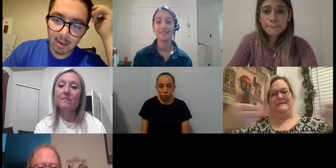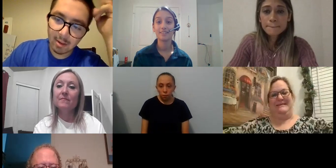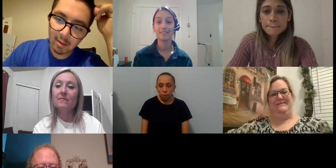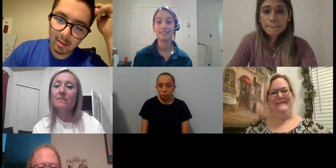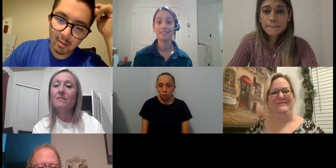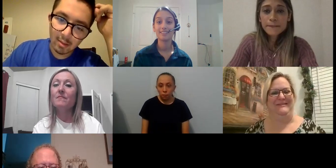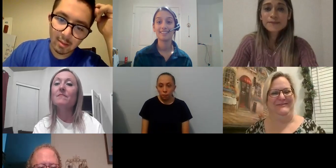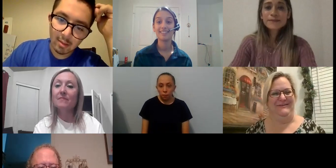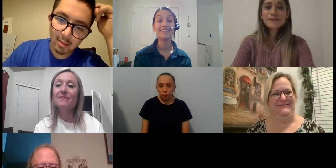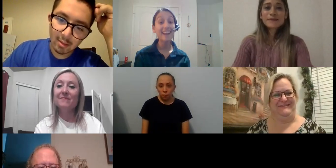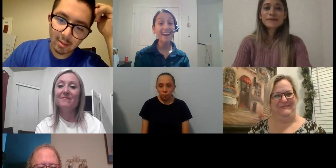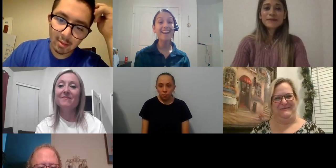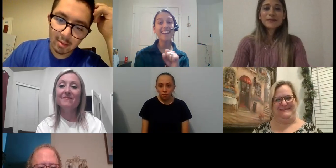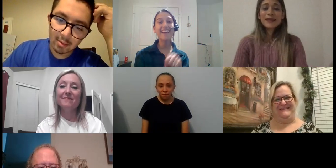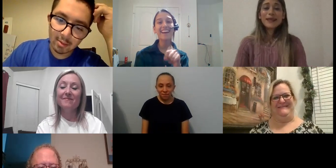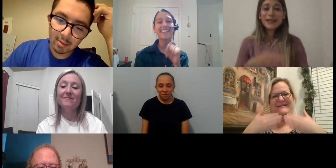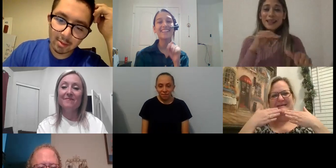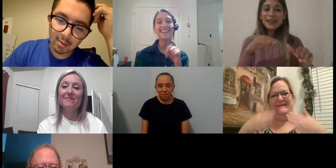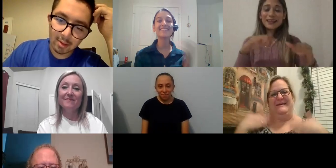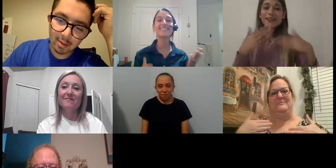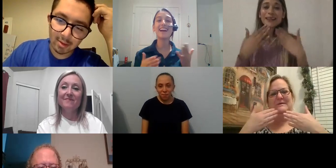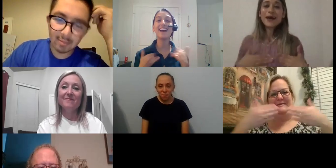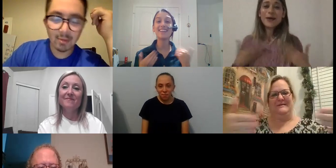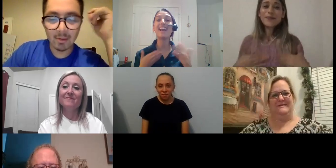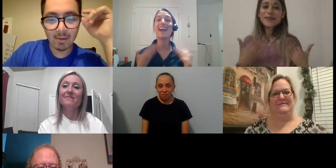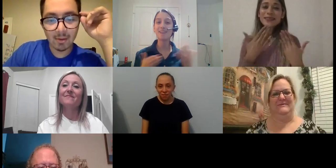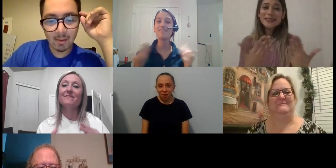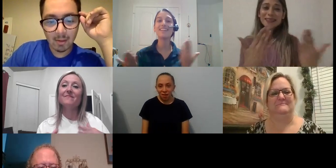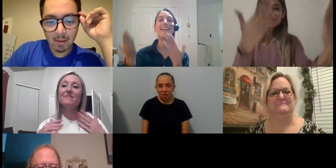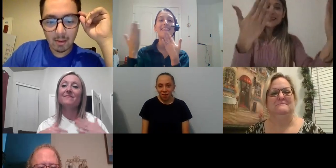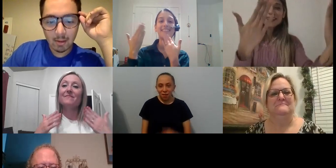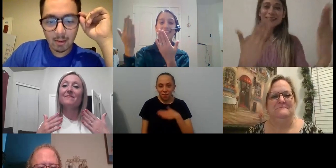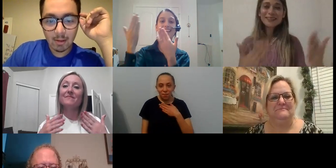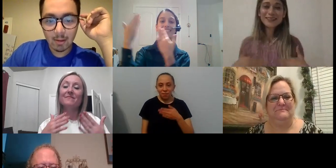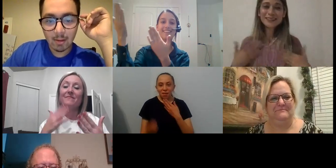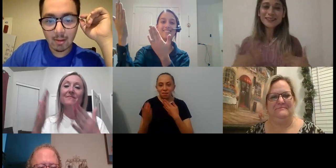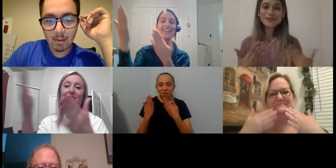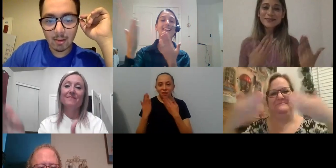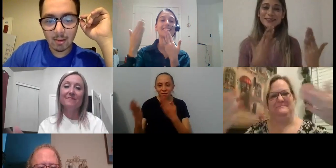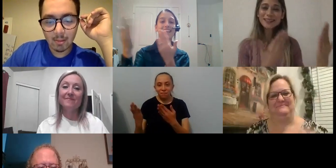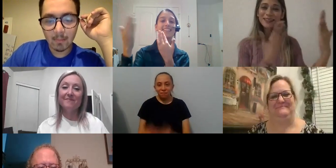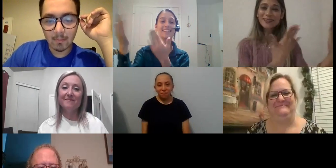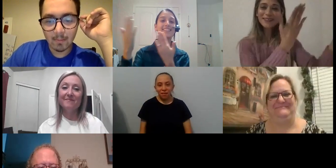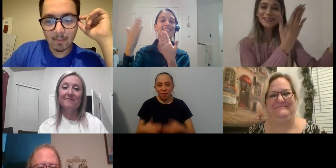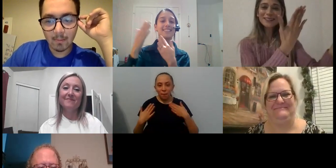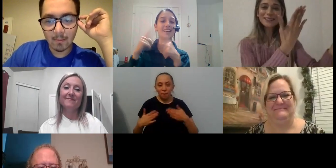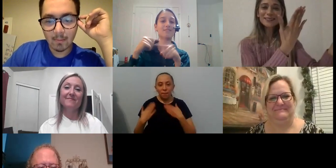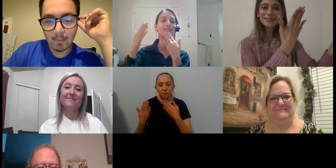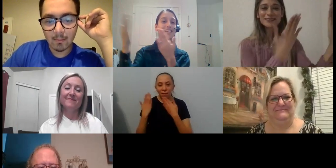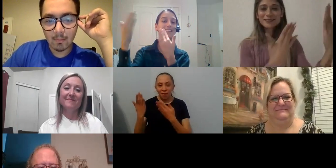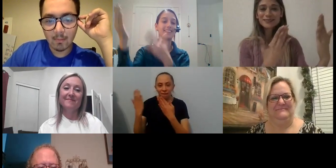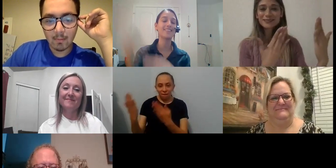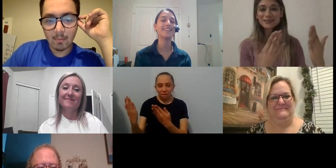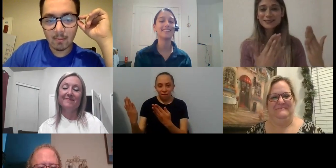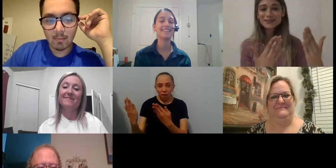Happy Thanksgiving. We learned that a few weeks ago. Yeah. So have a happy Thanksgiving. This is a sign